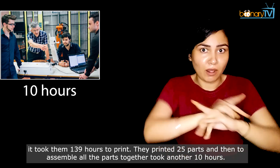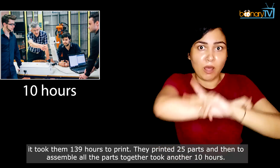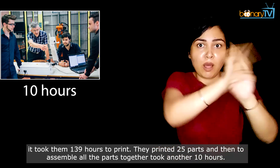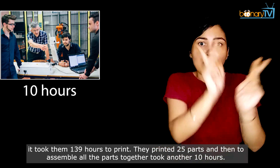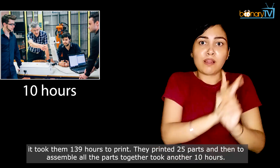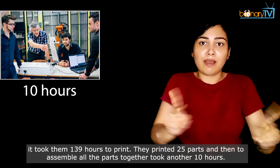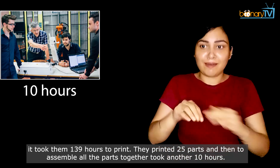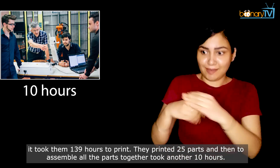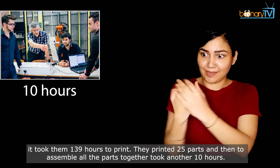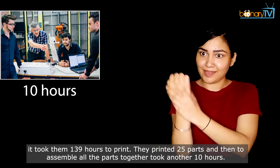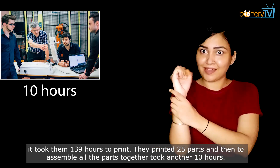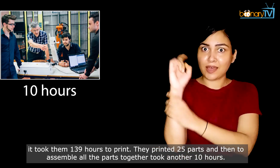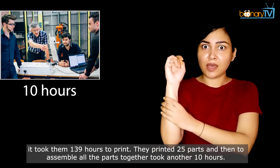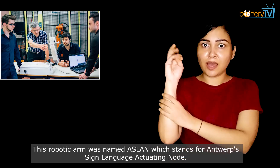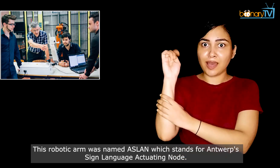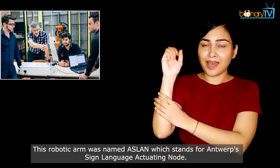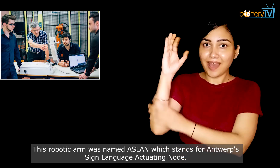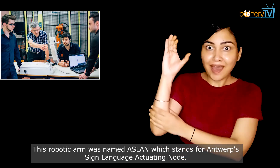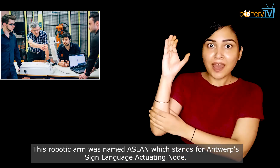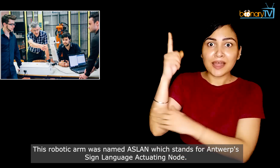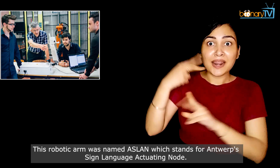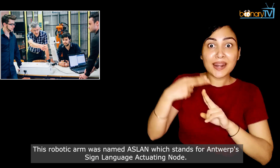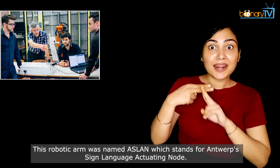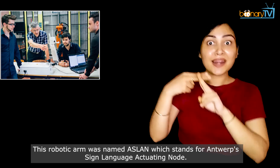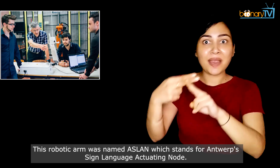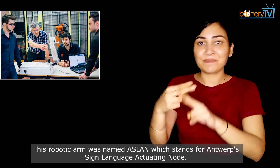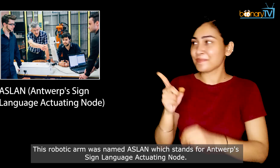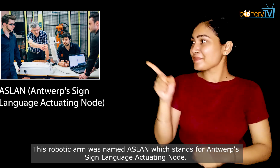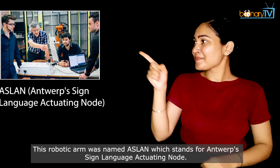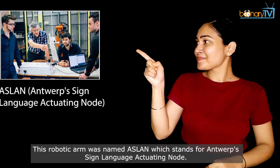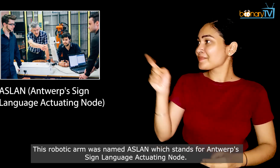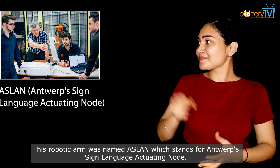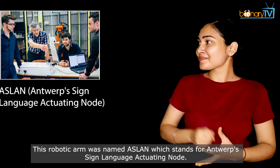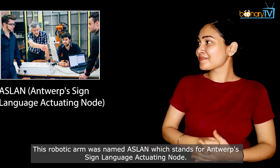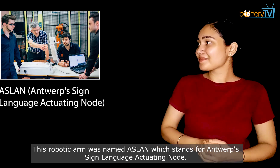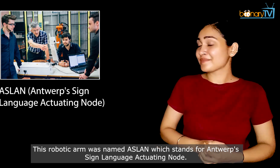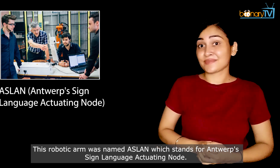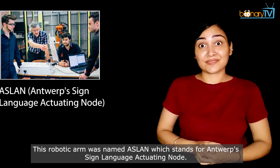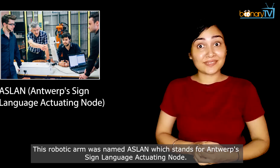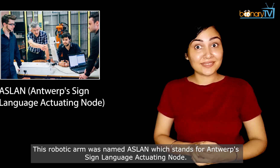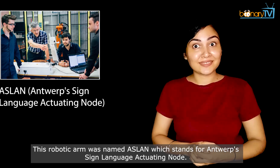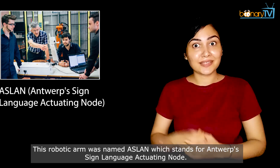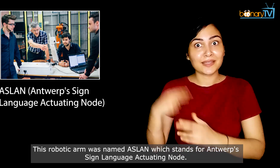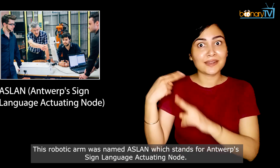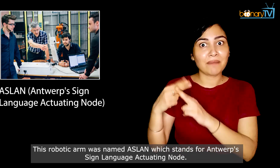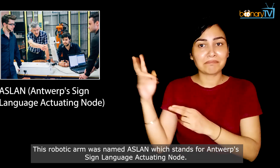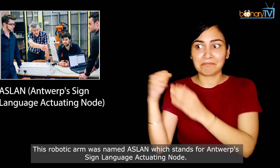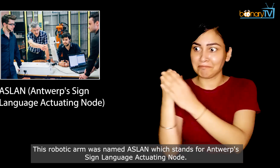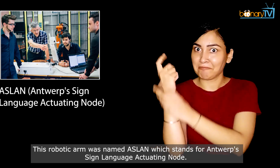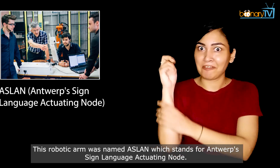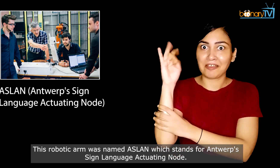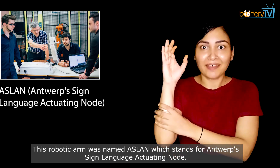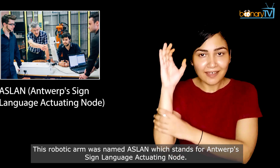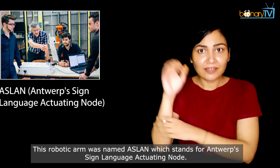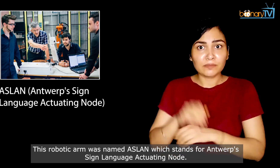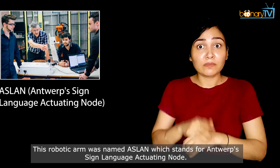10 hours. This robotic arm was named ASLAN, which stands for Antwerp's Sign